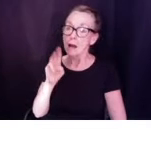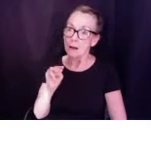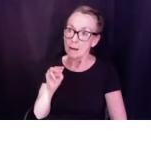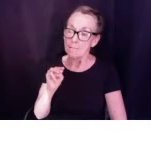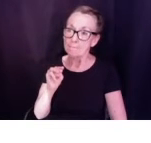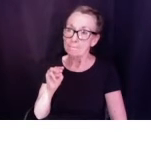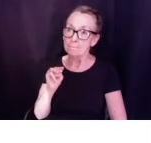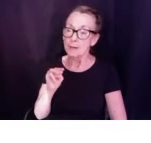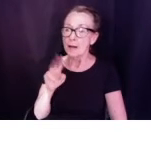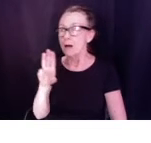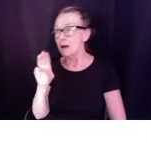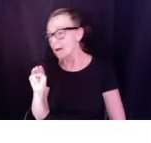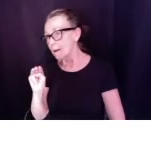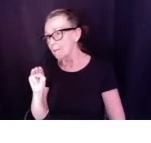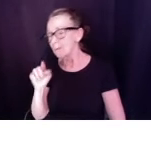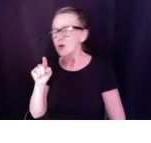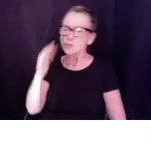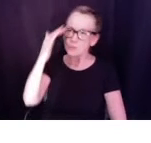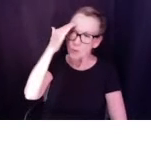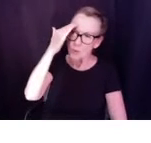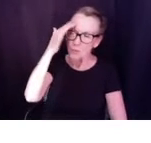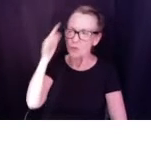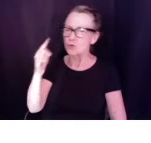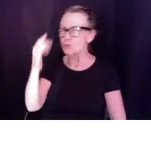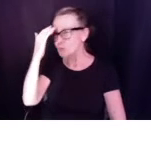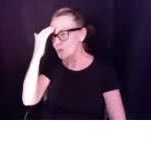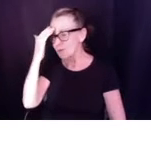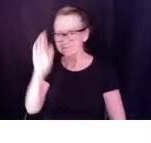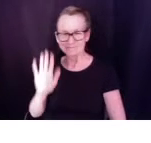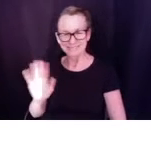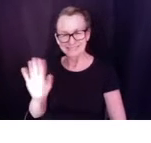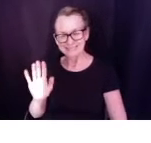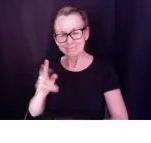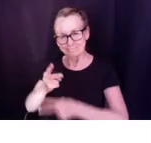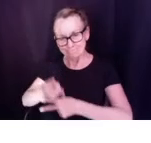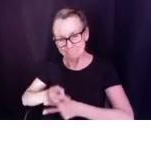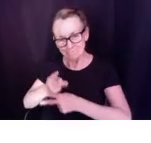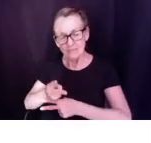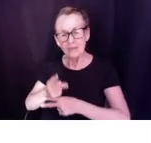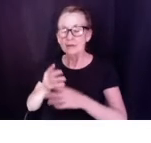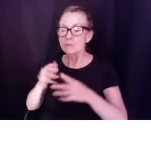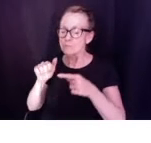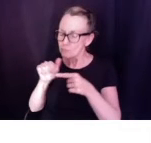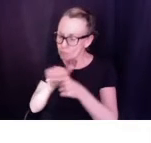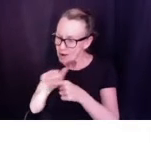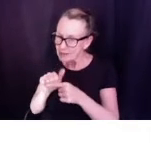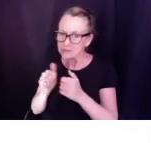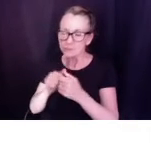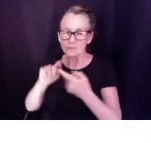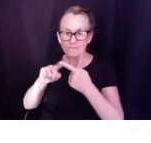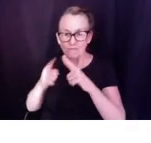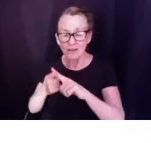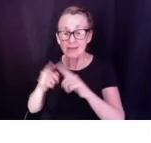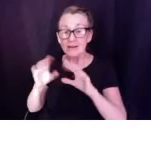nose. Mock interviews are great if you can do that with a friend, family, counselor.